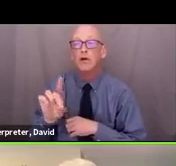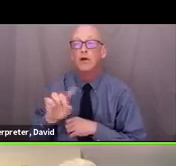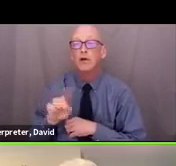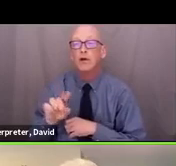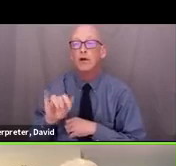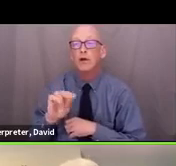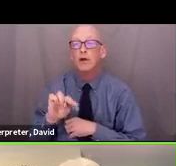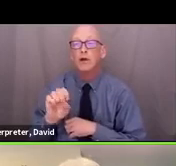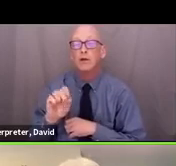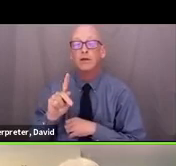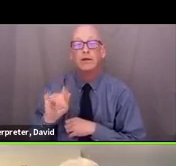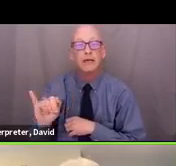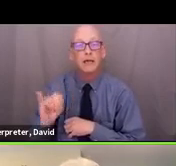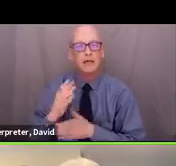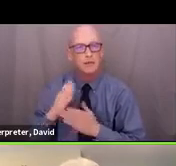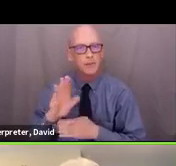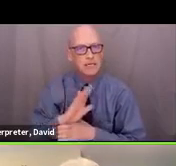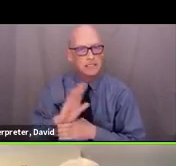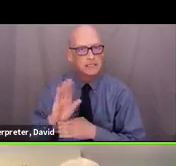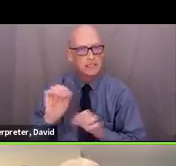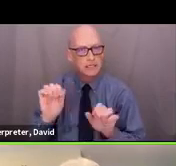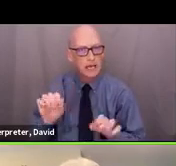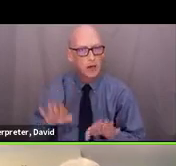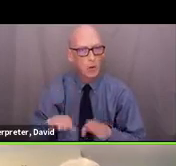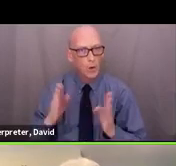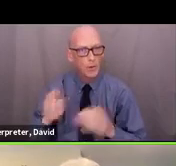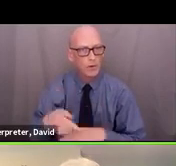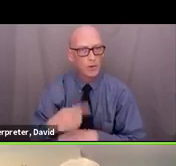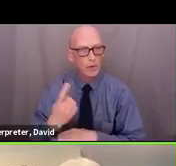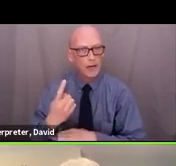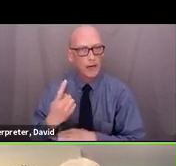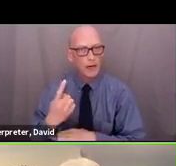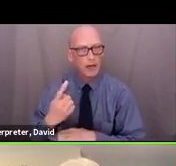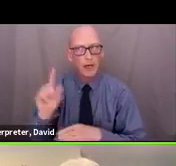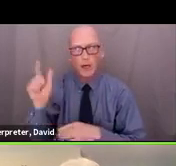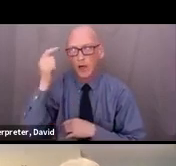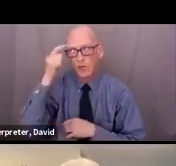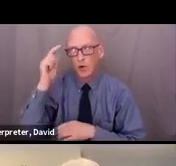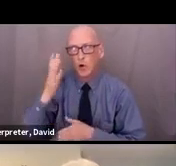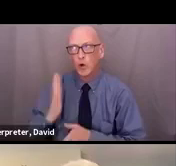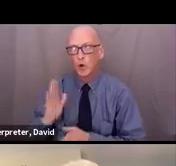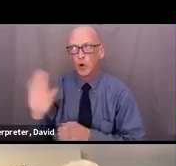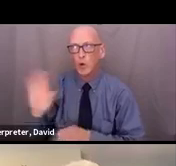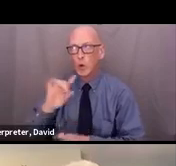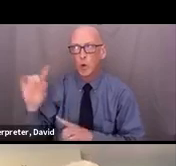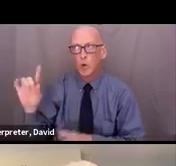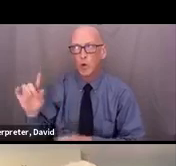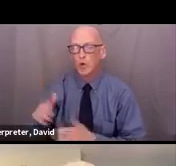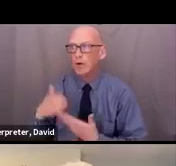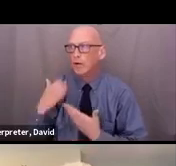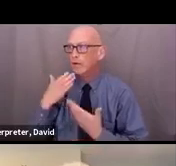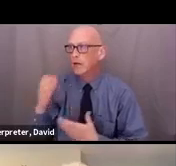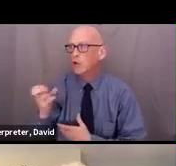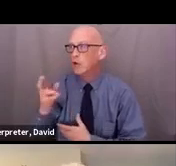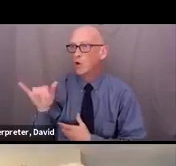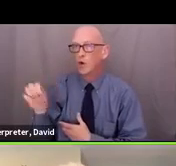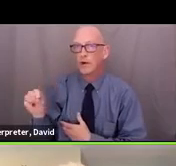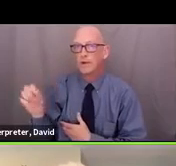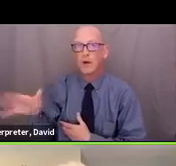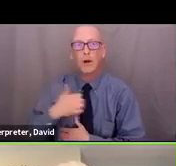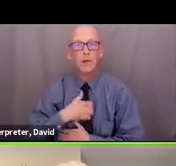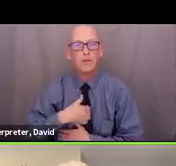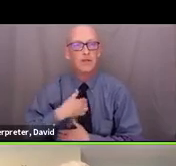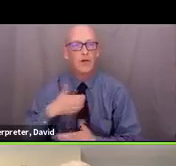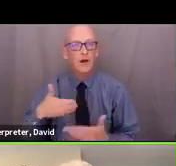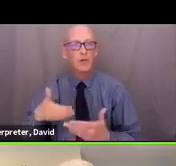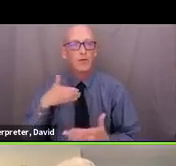that are able to open today under the governor's new orders. Yes. Well, thank you, Chris. I appreciate it. And thank you. I'm sorry, before we